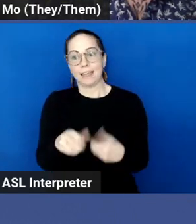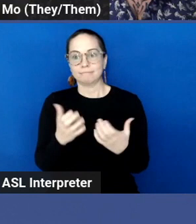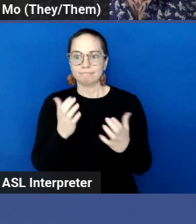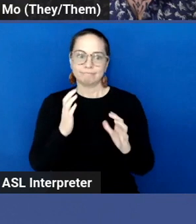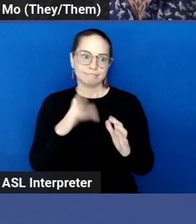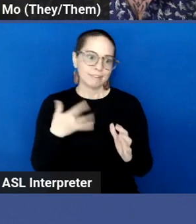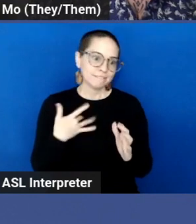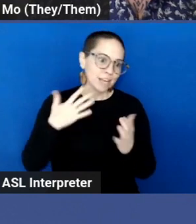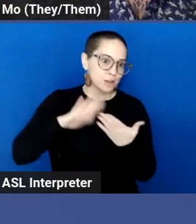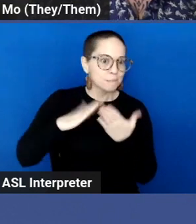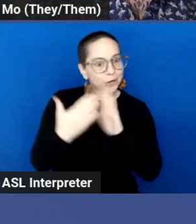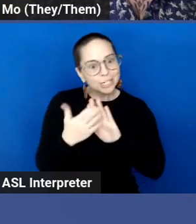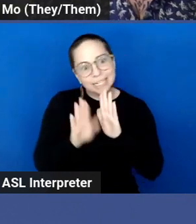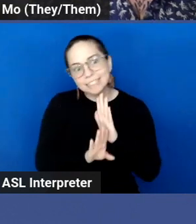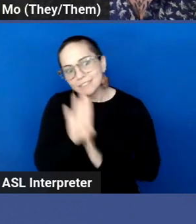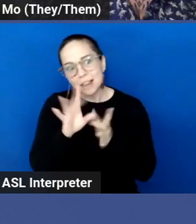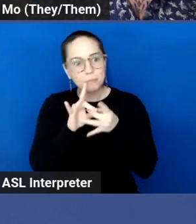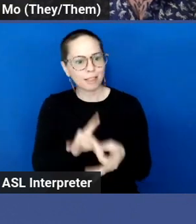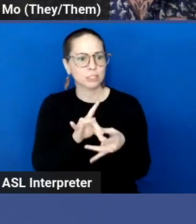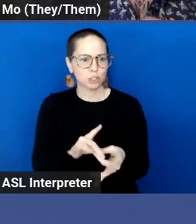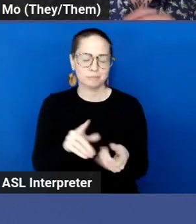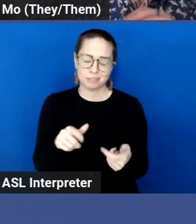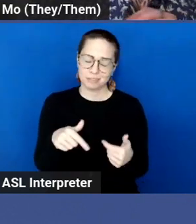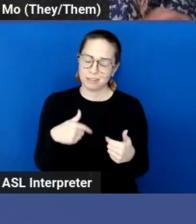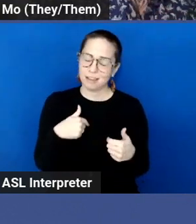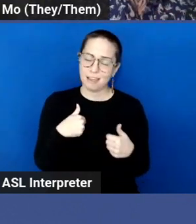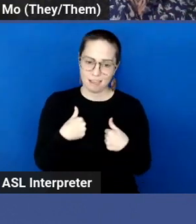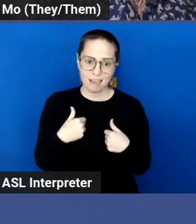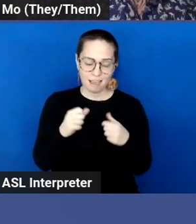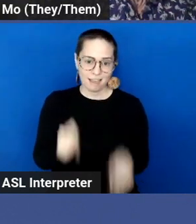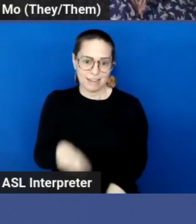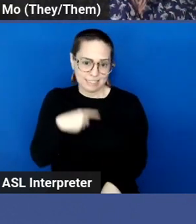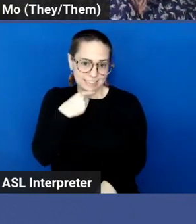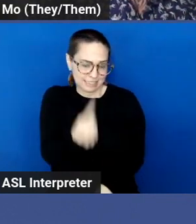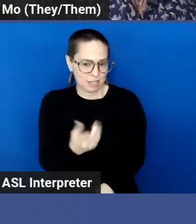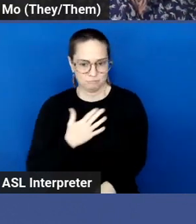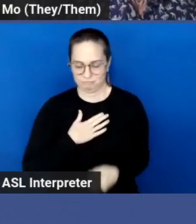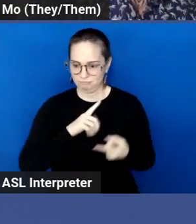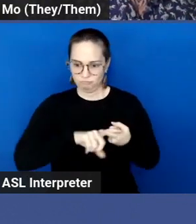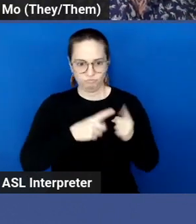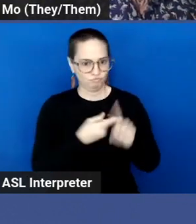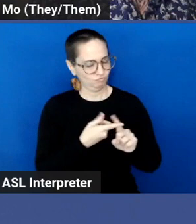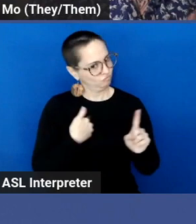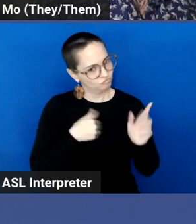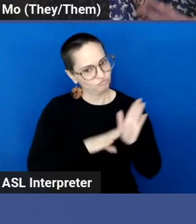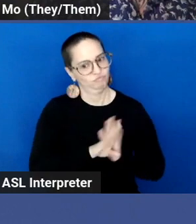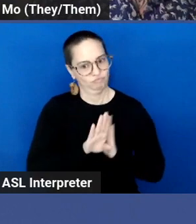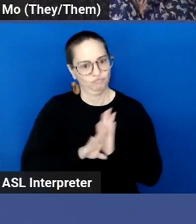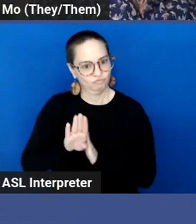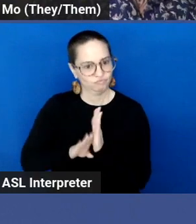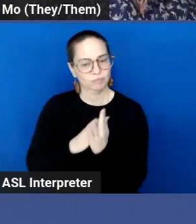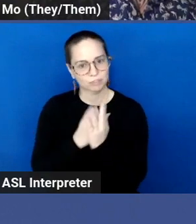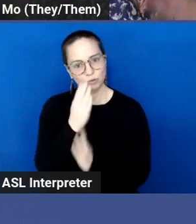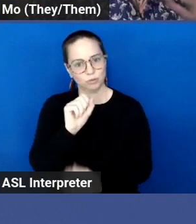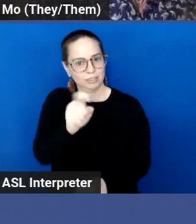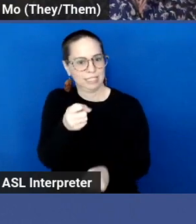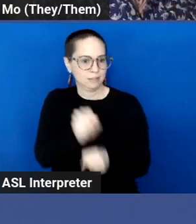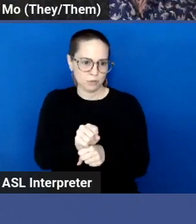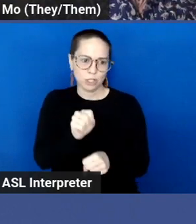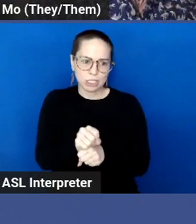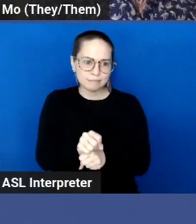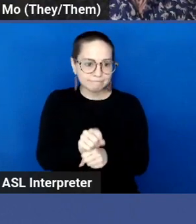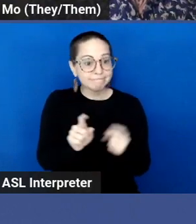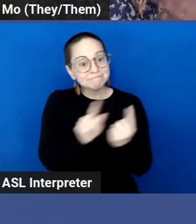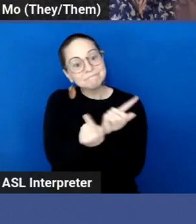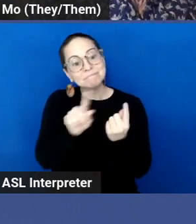community, and you can build relationships. I cannot tell you how many countless friendships I have formed from doing sex work, meeting people